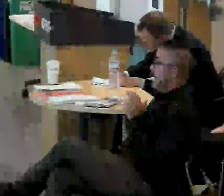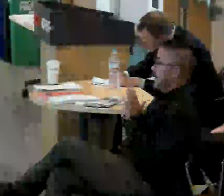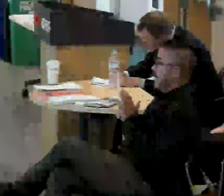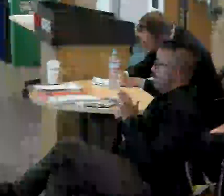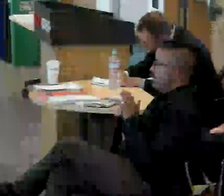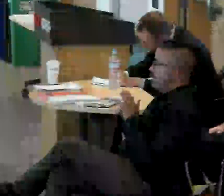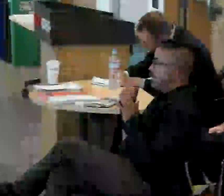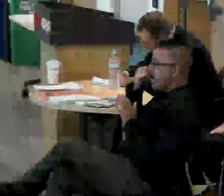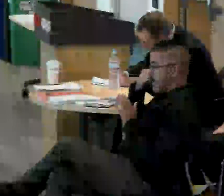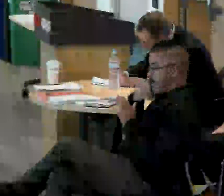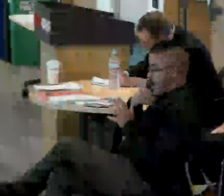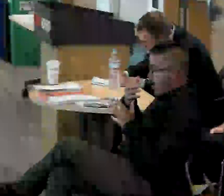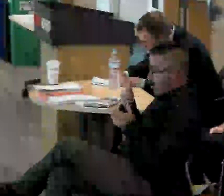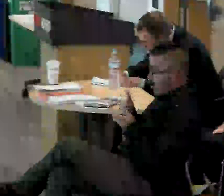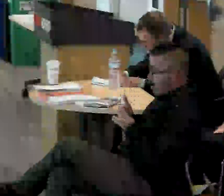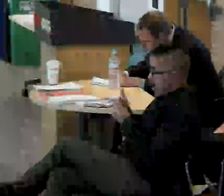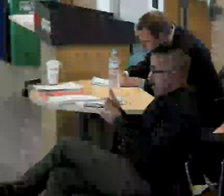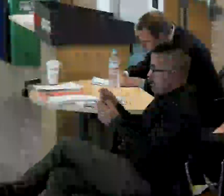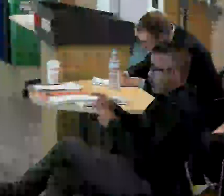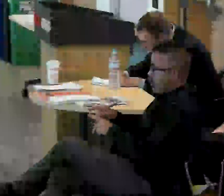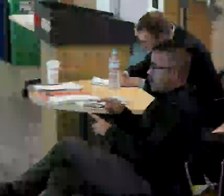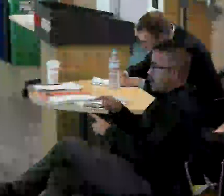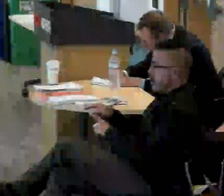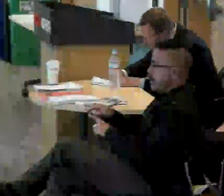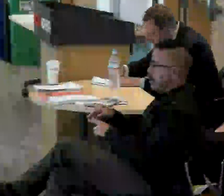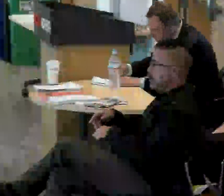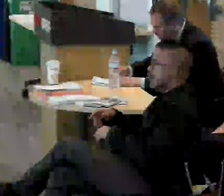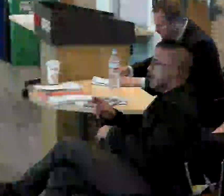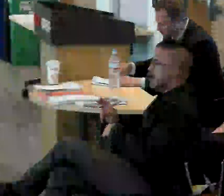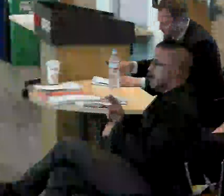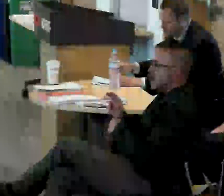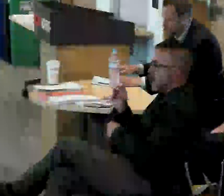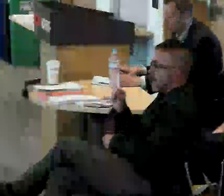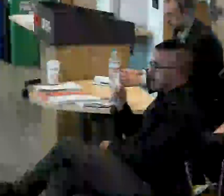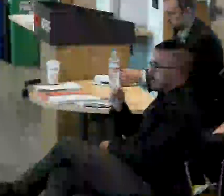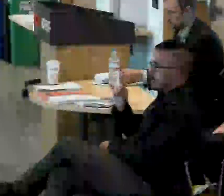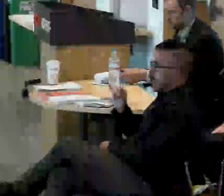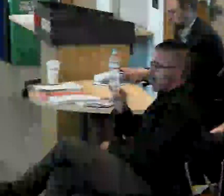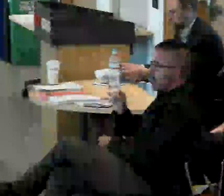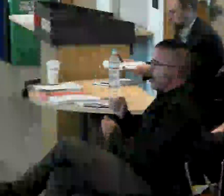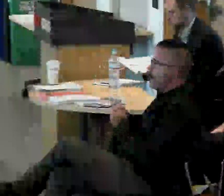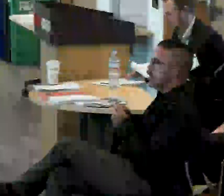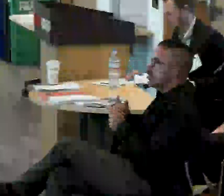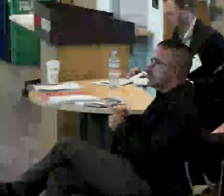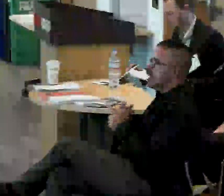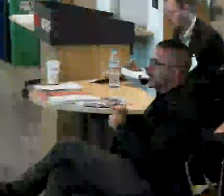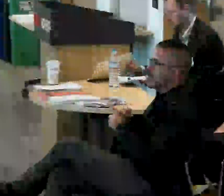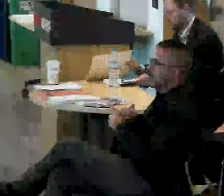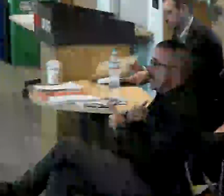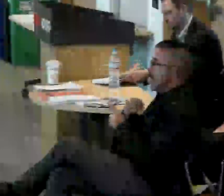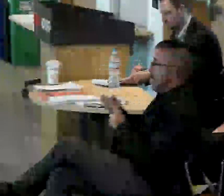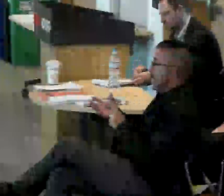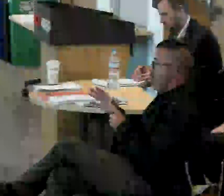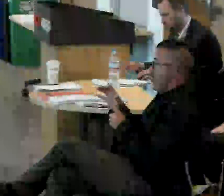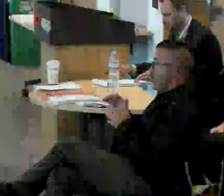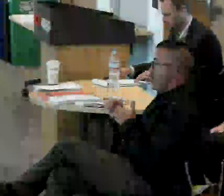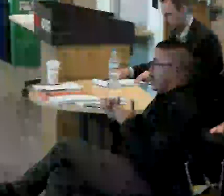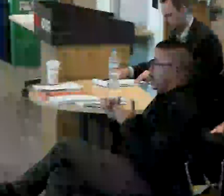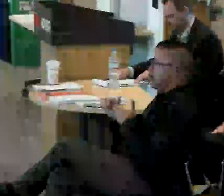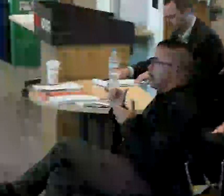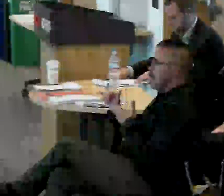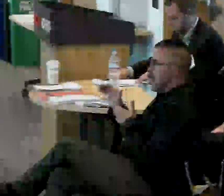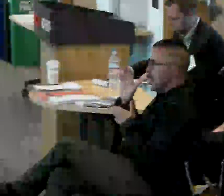help someone who's on SSI with their rent or something, right? And I give them $500, that will